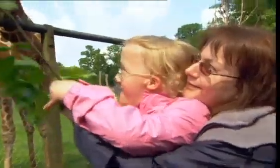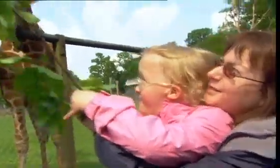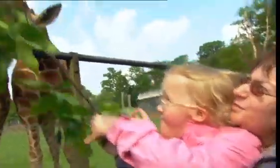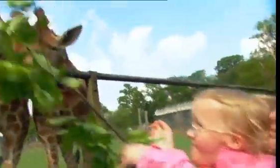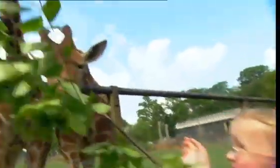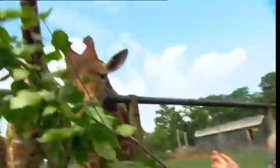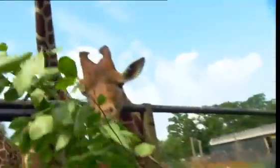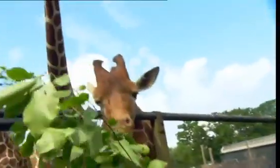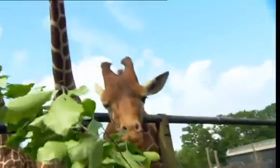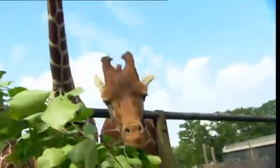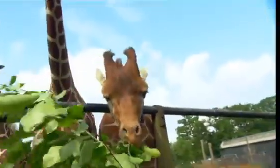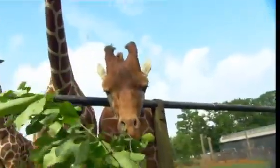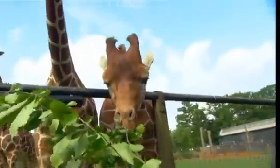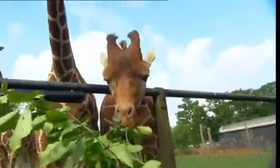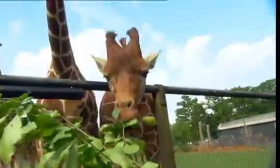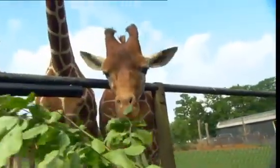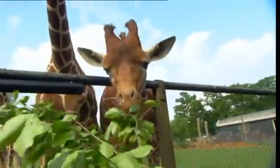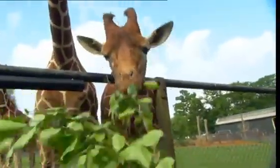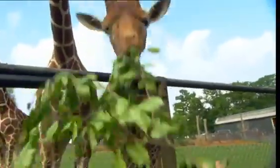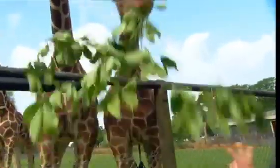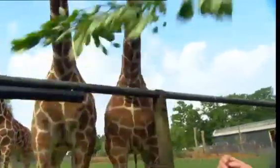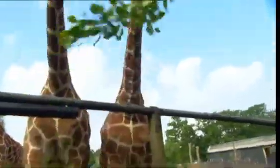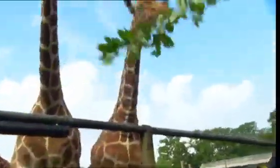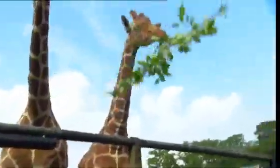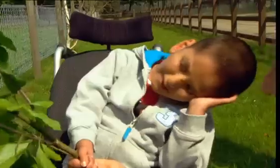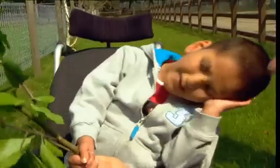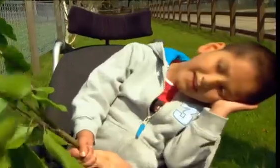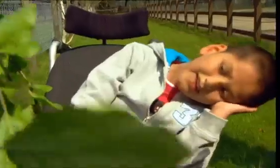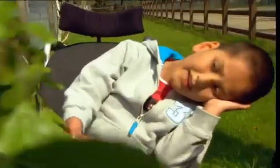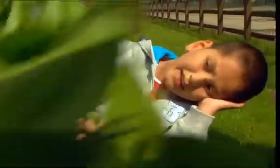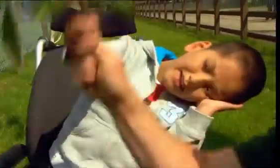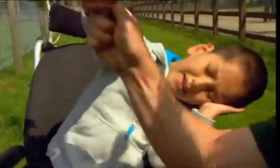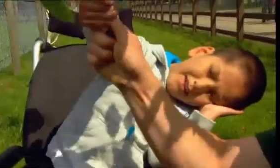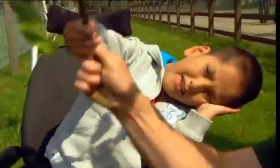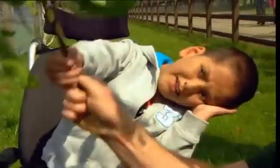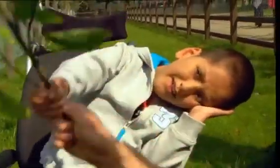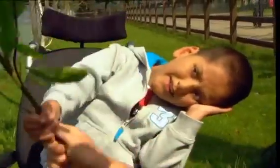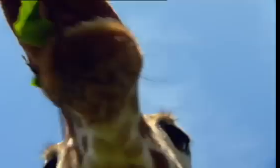Grace and Danny are feeding the giraffes. They're very hungry.